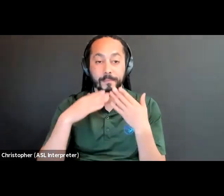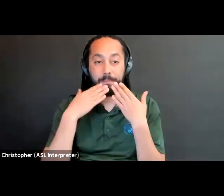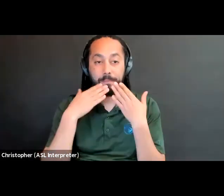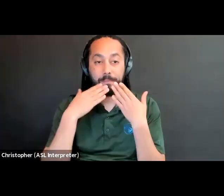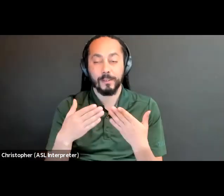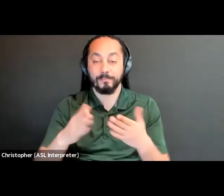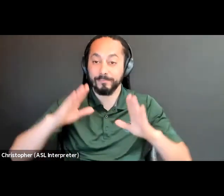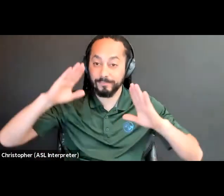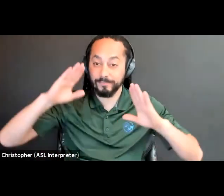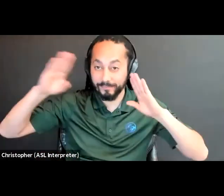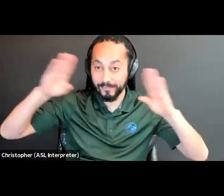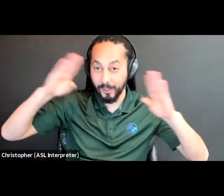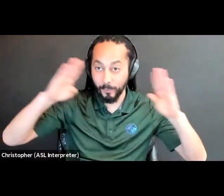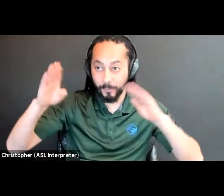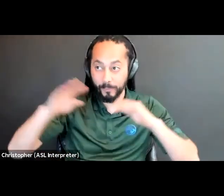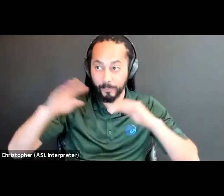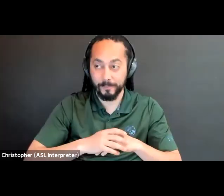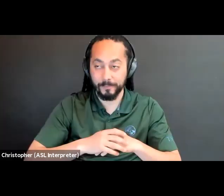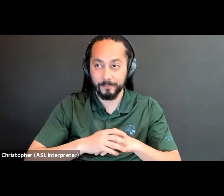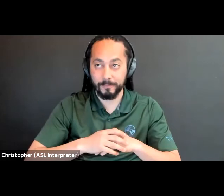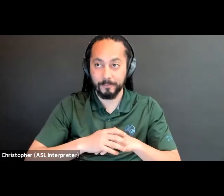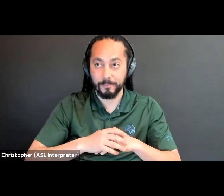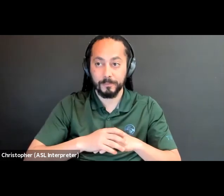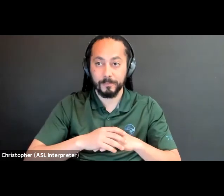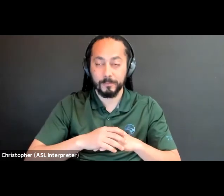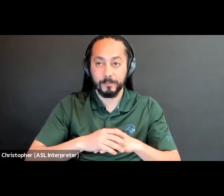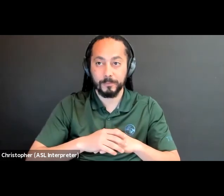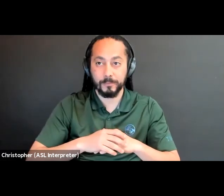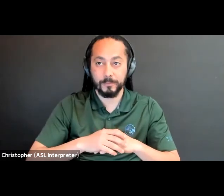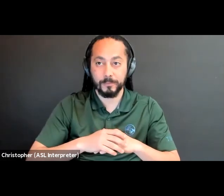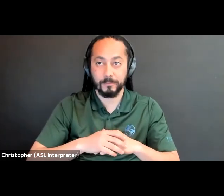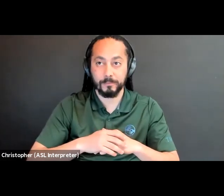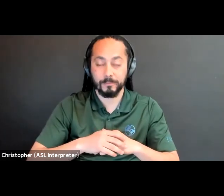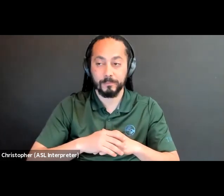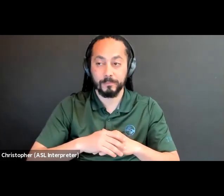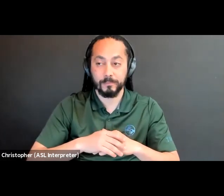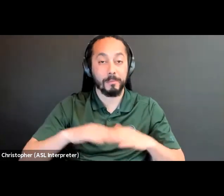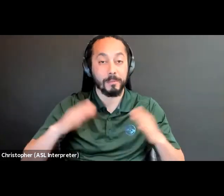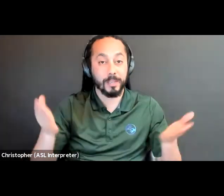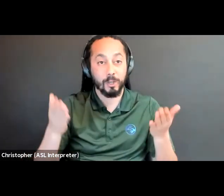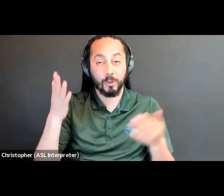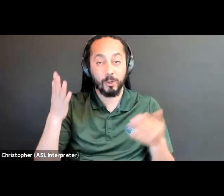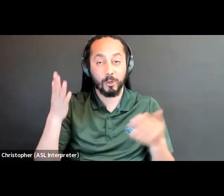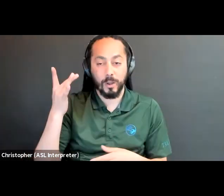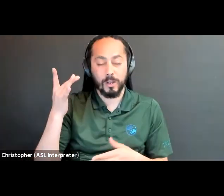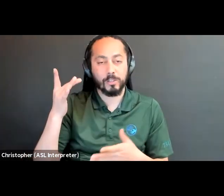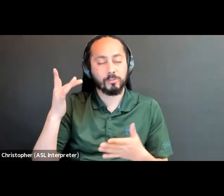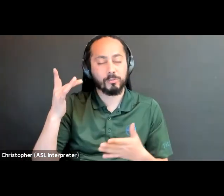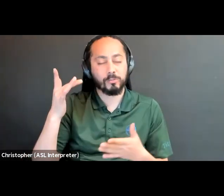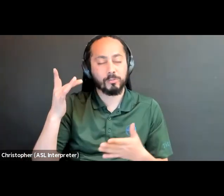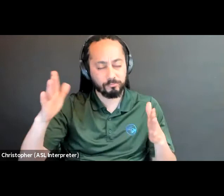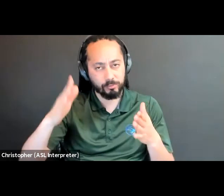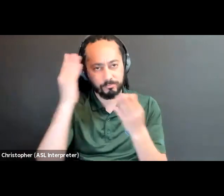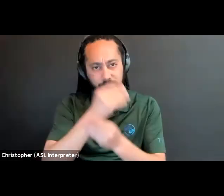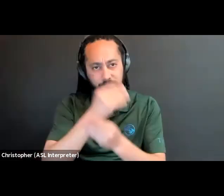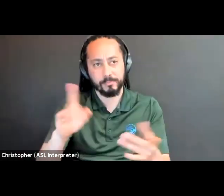everybody. So I am here to introduce you to an approach to child custody cases